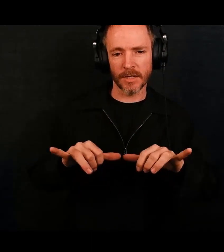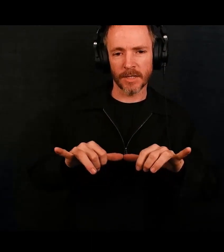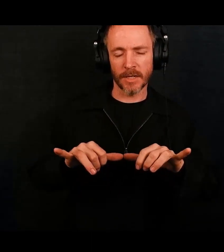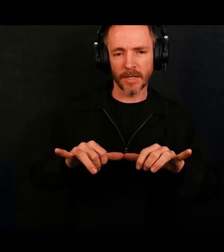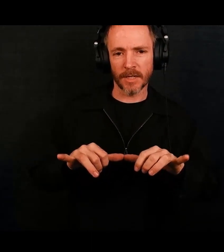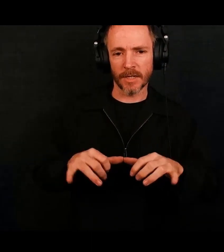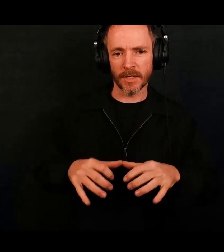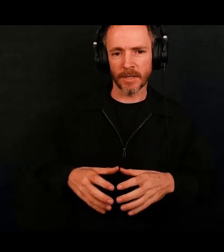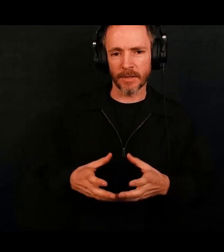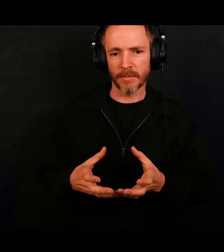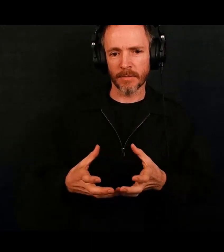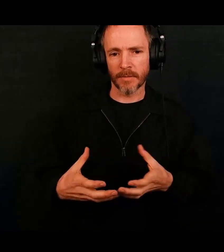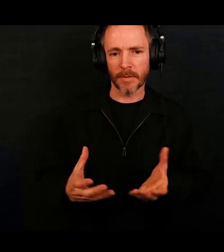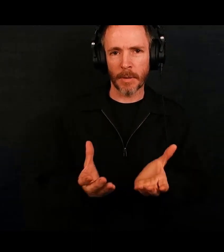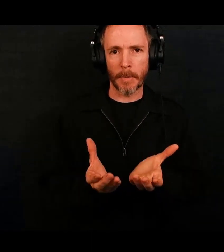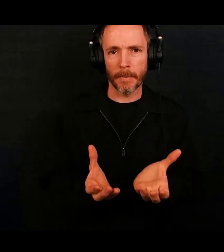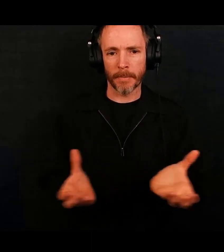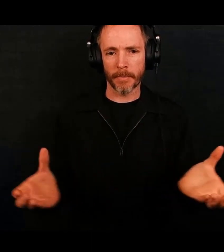size